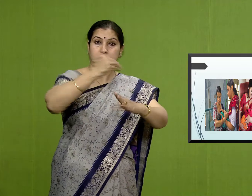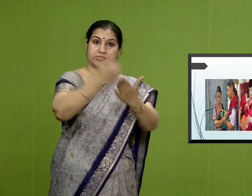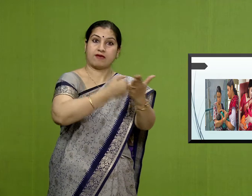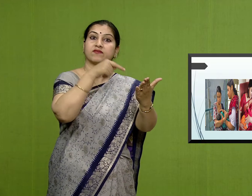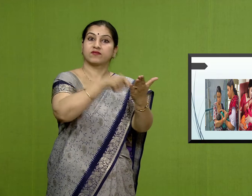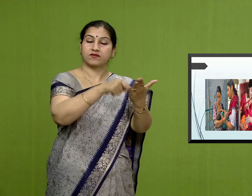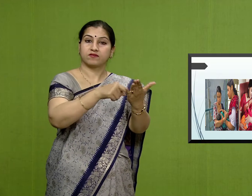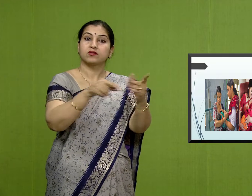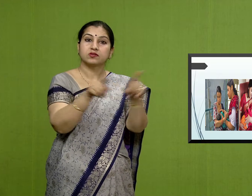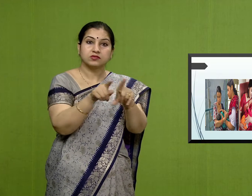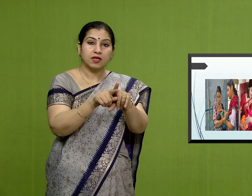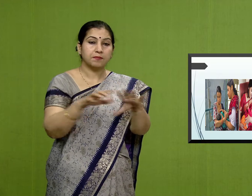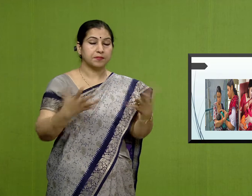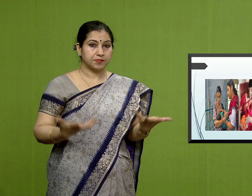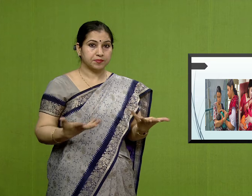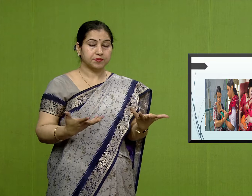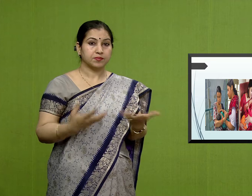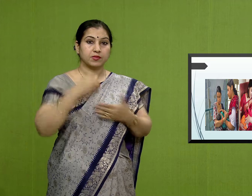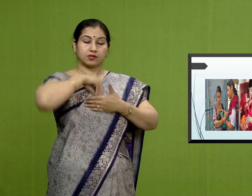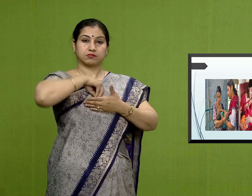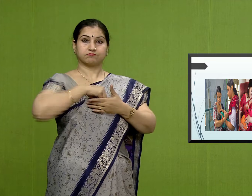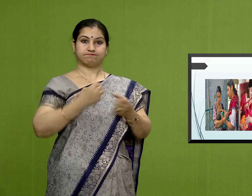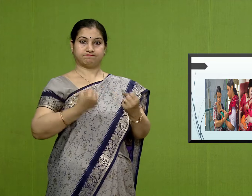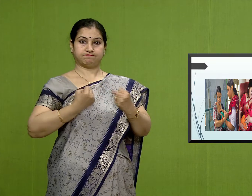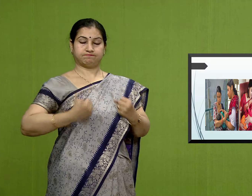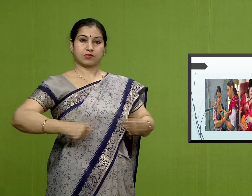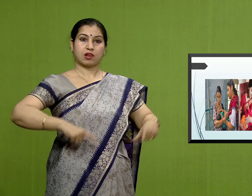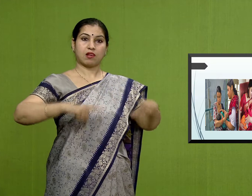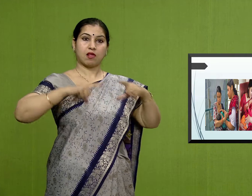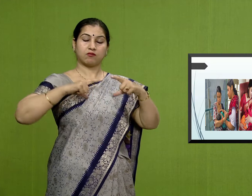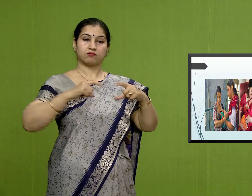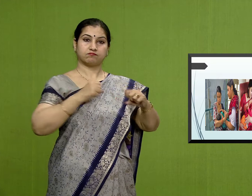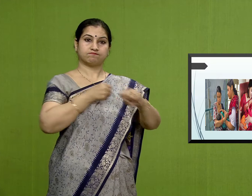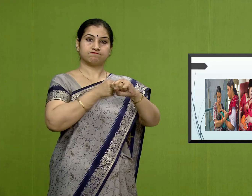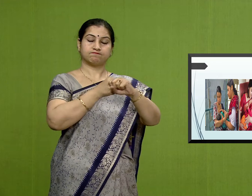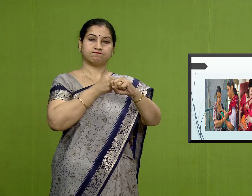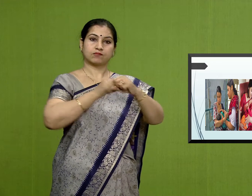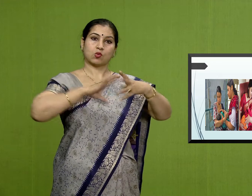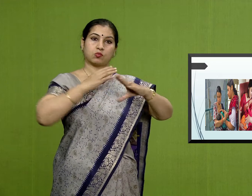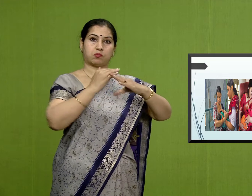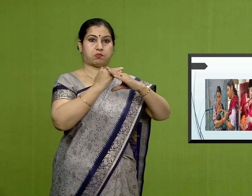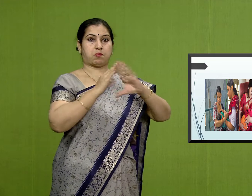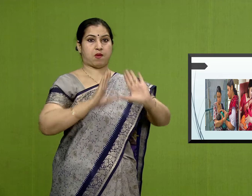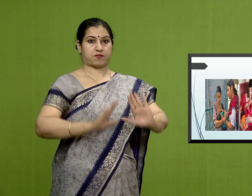and also generates lifelong immunity to the baby.